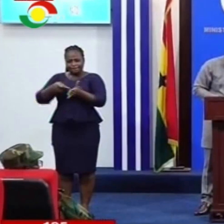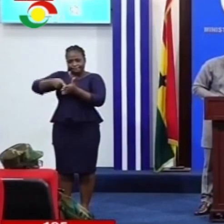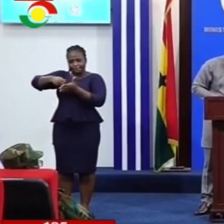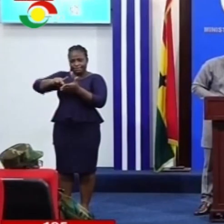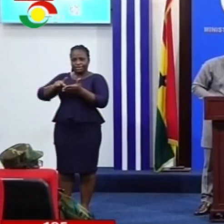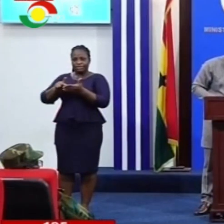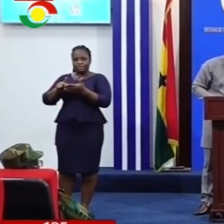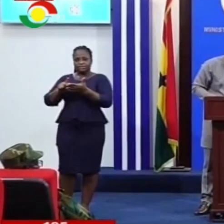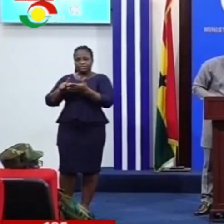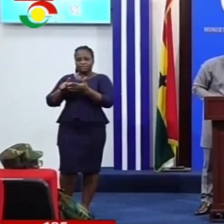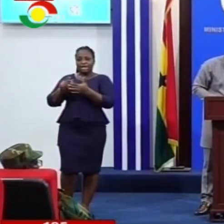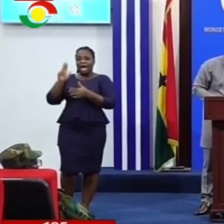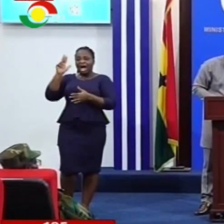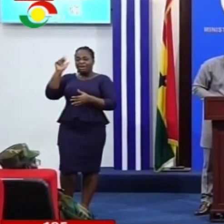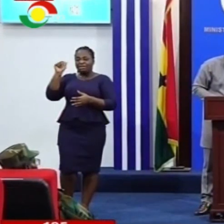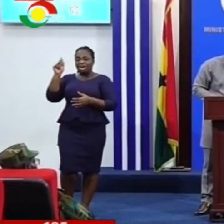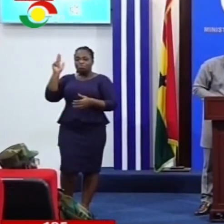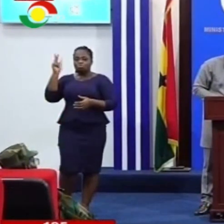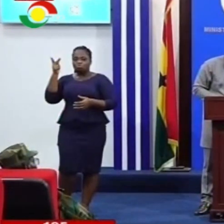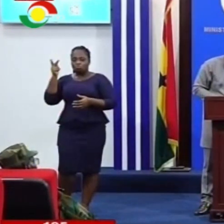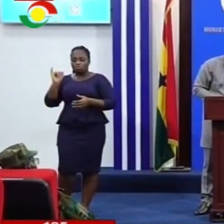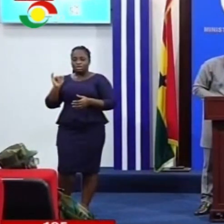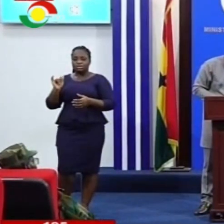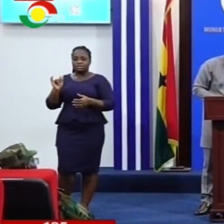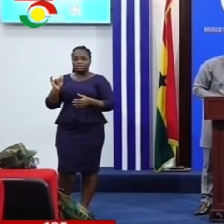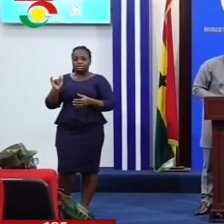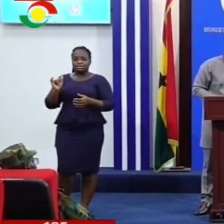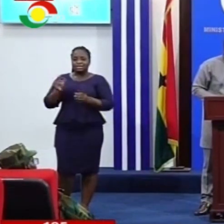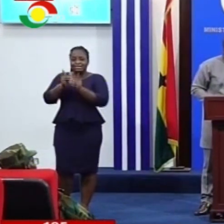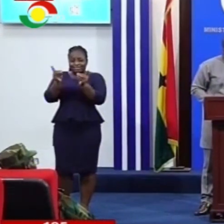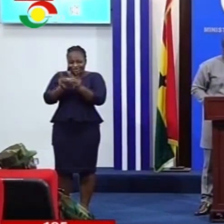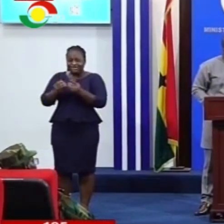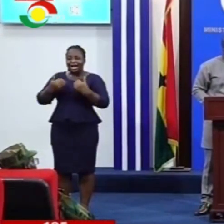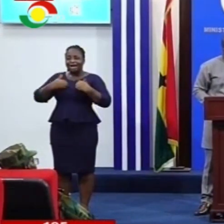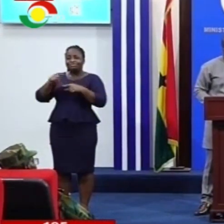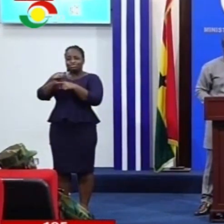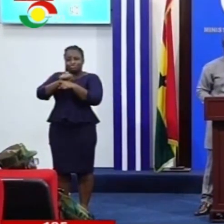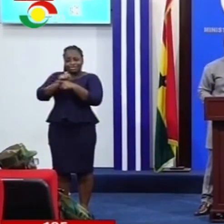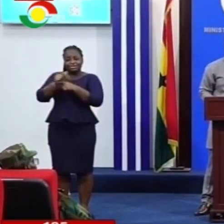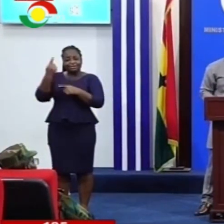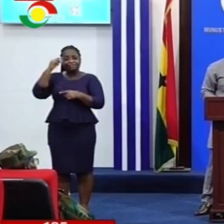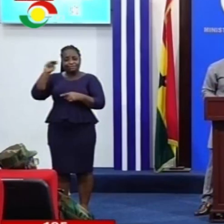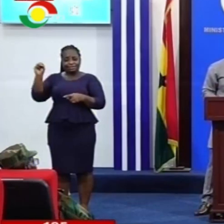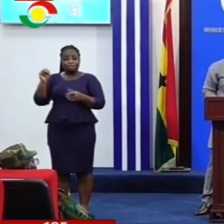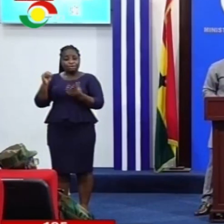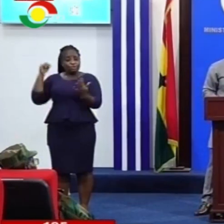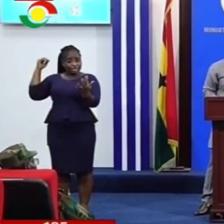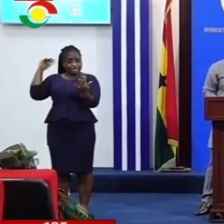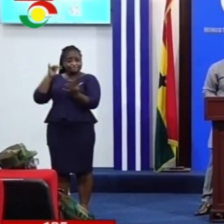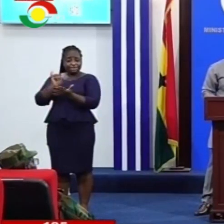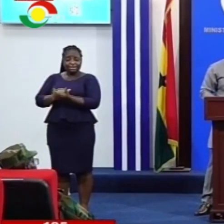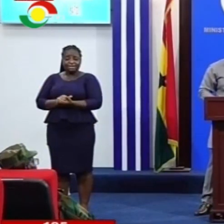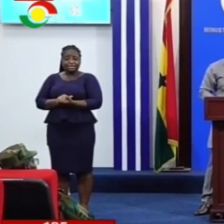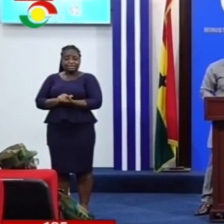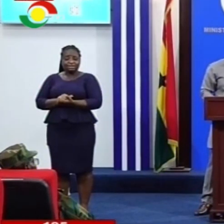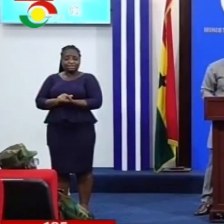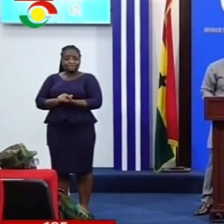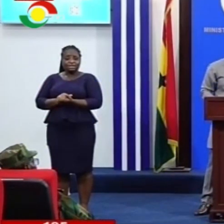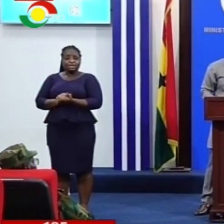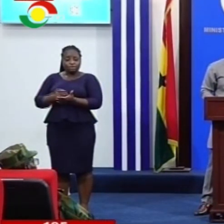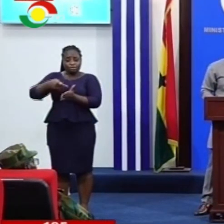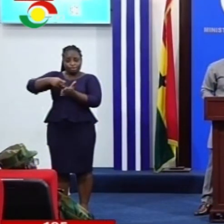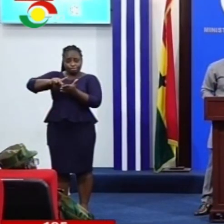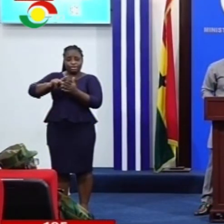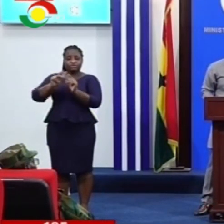especially Accra and Kumasi, where the majority are. Districts have had trainings for them, and so we expect that they will be part